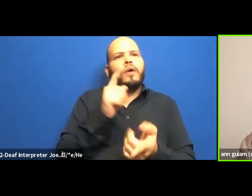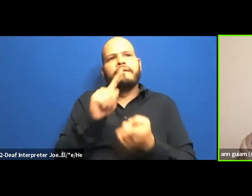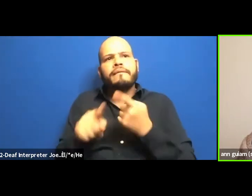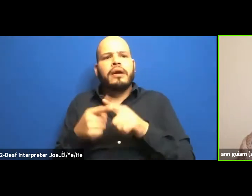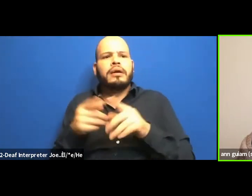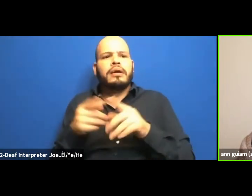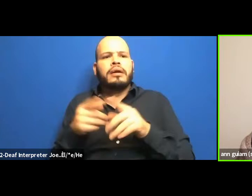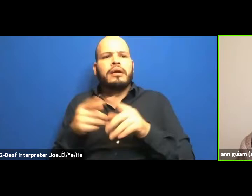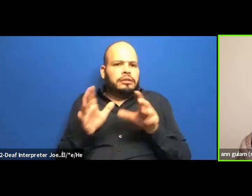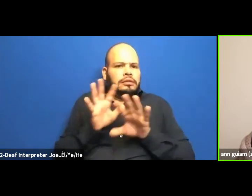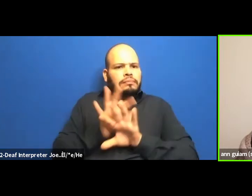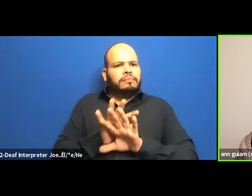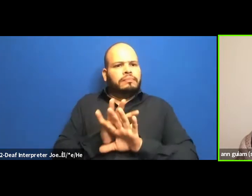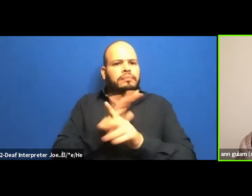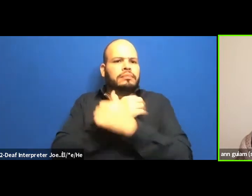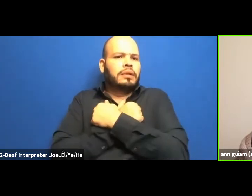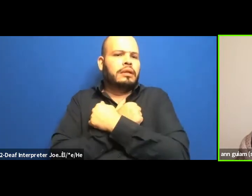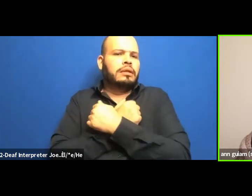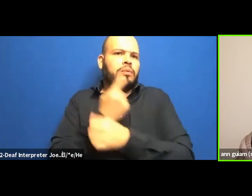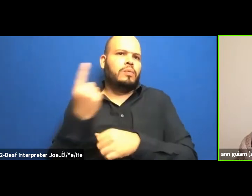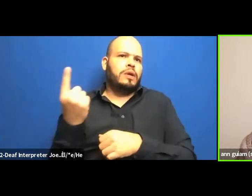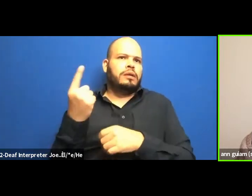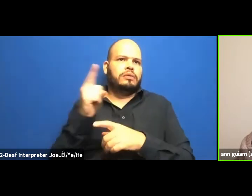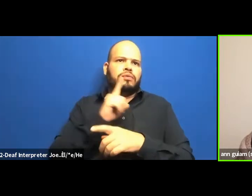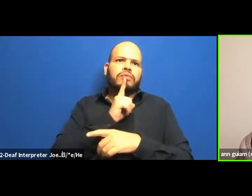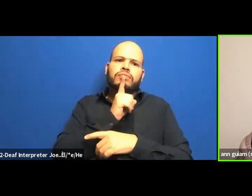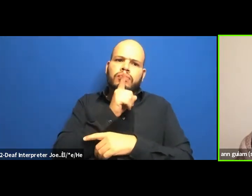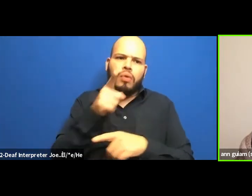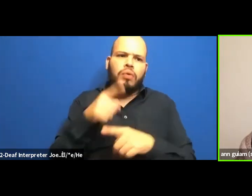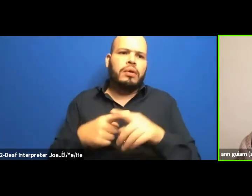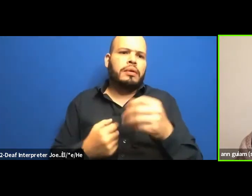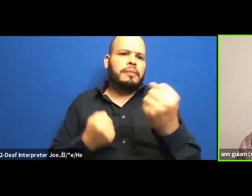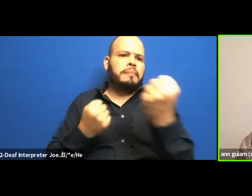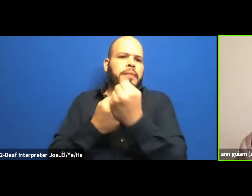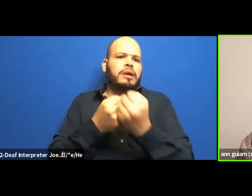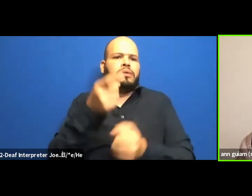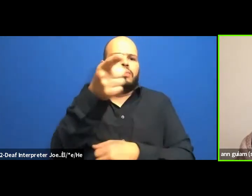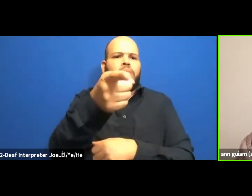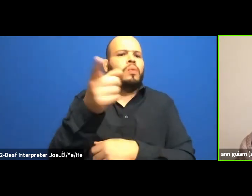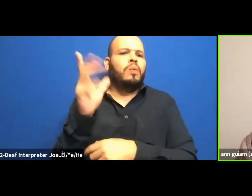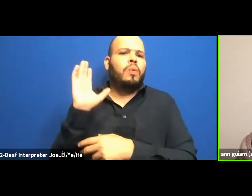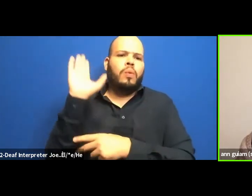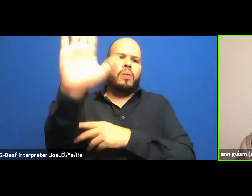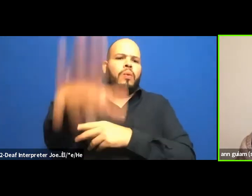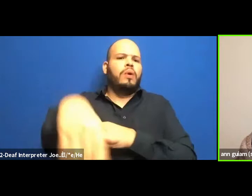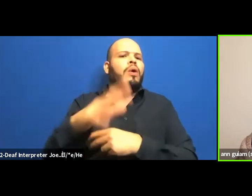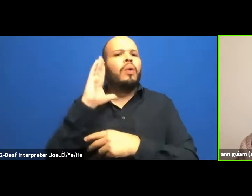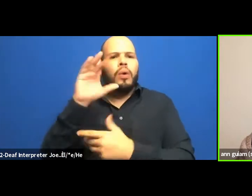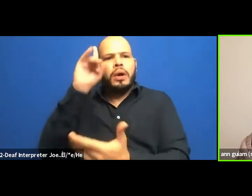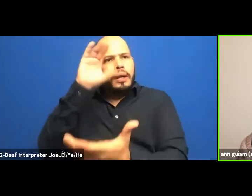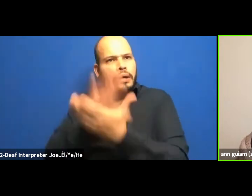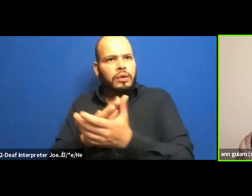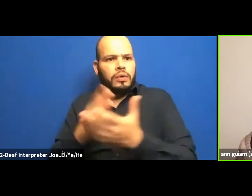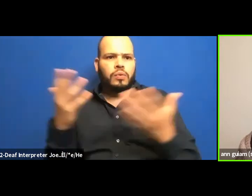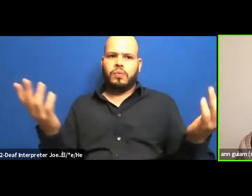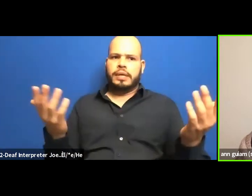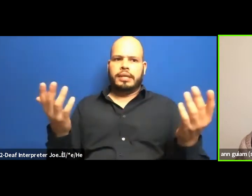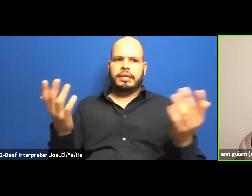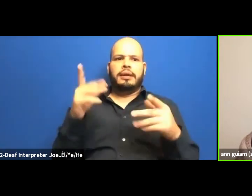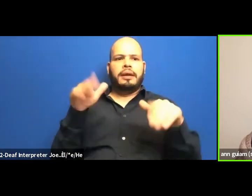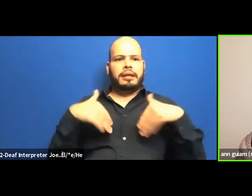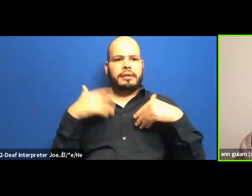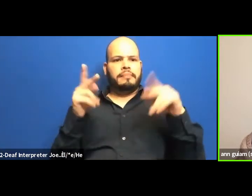for our world, it definitely will keep the fire burning and go for what is unmeasurable until we